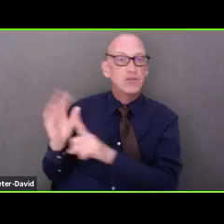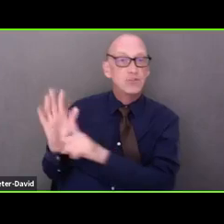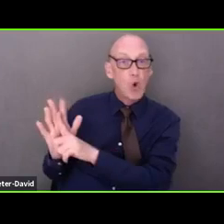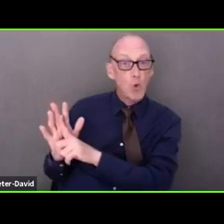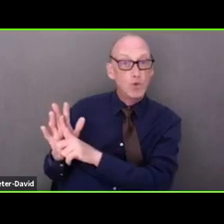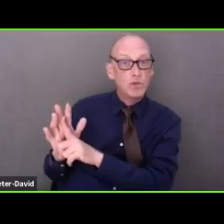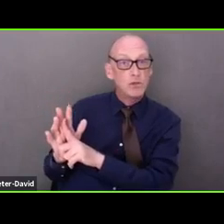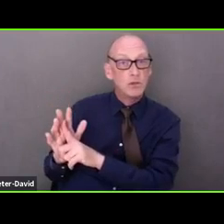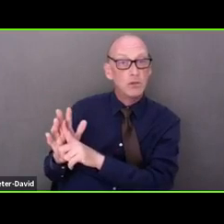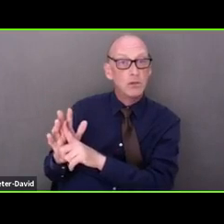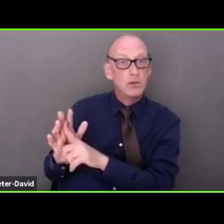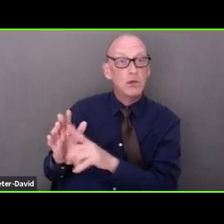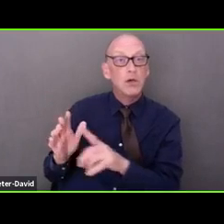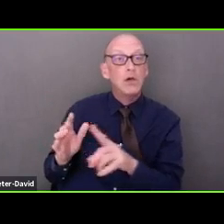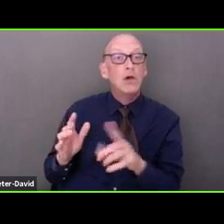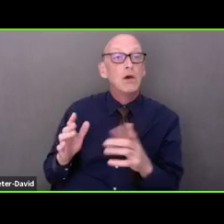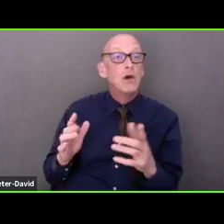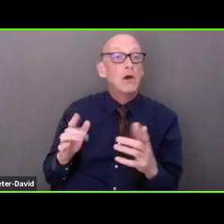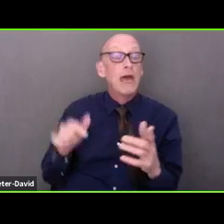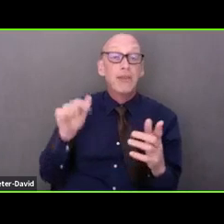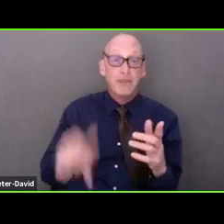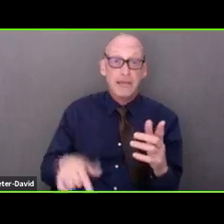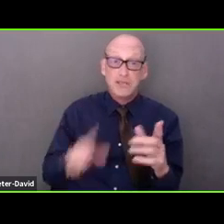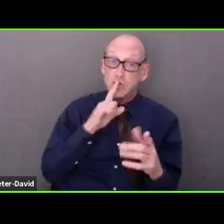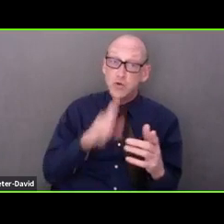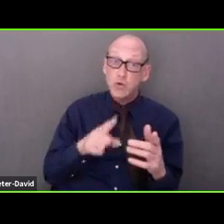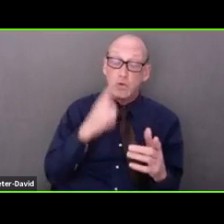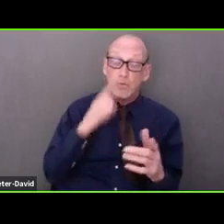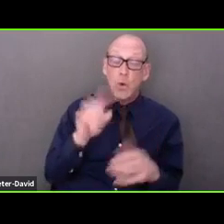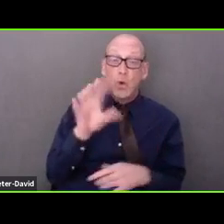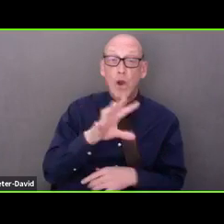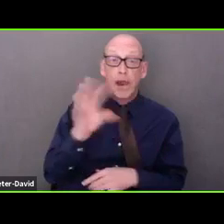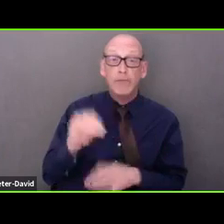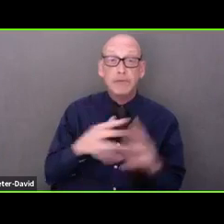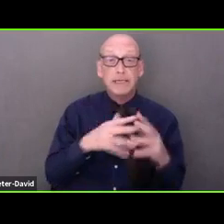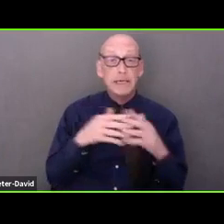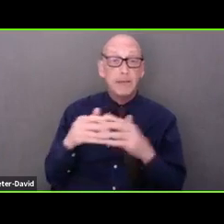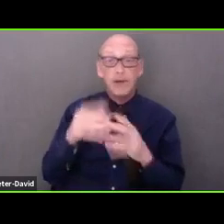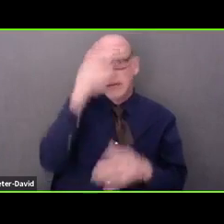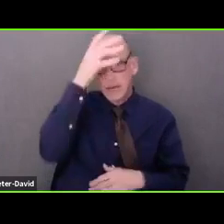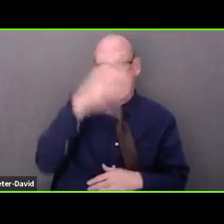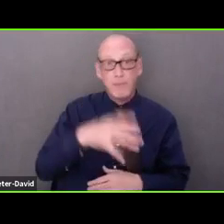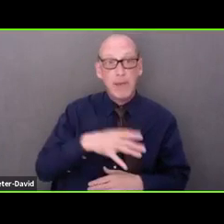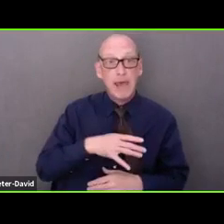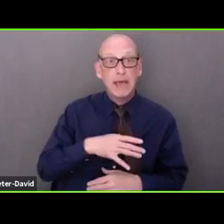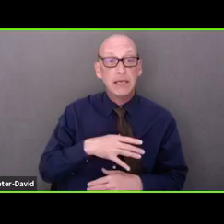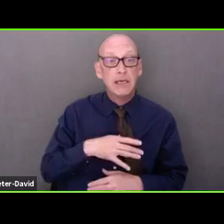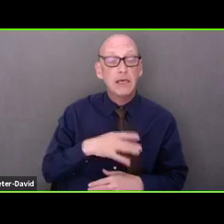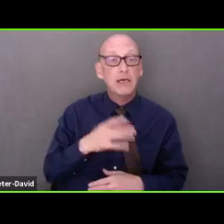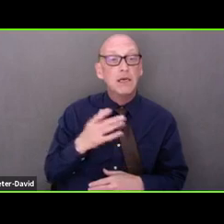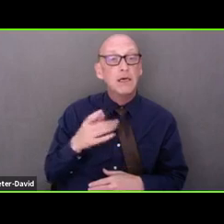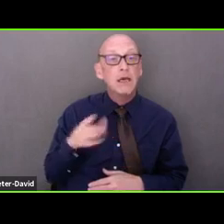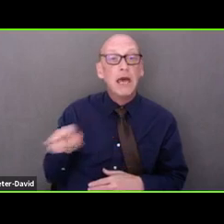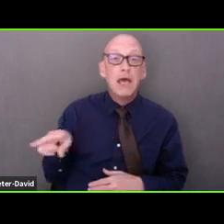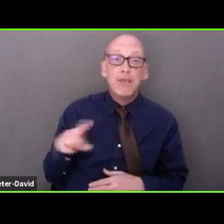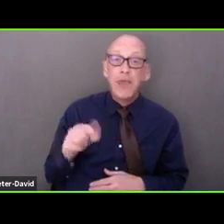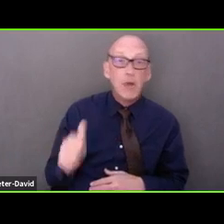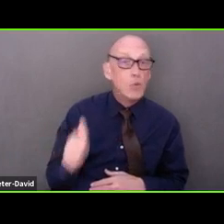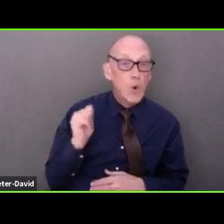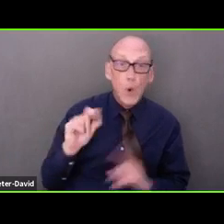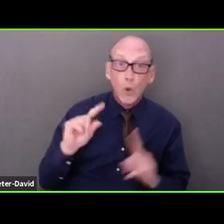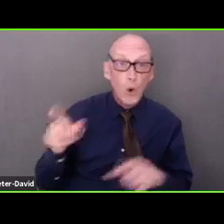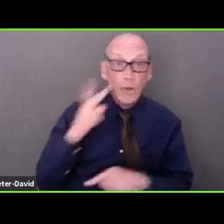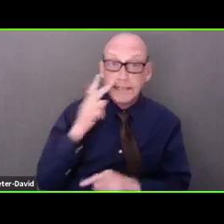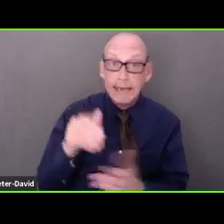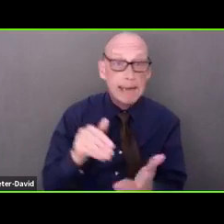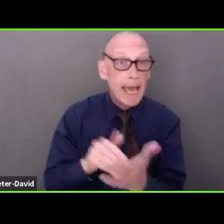and this is especially true for African-American men, they won't go in, they won't go in to see the doctors. I